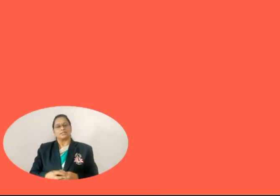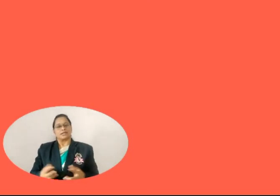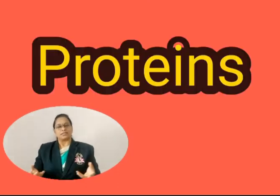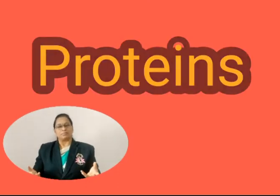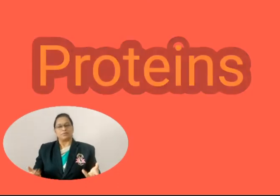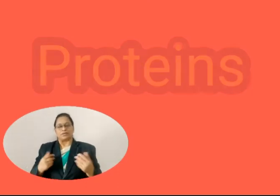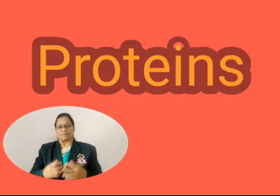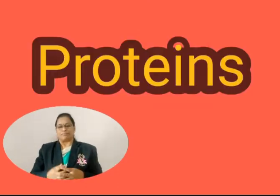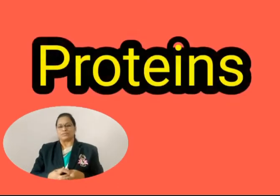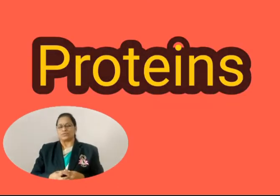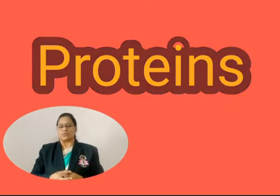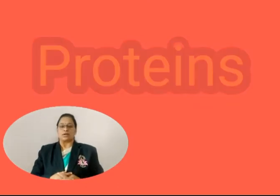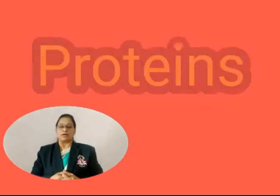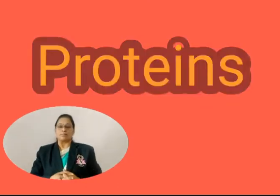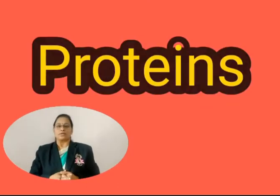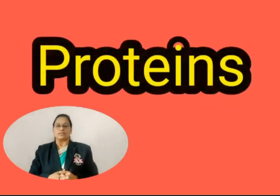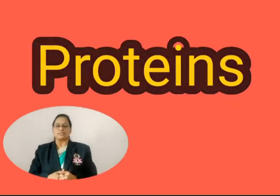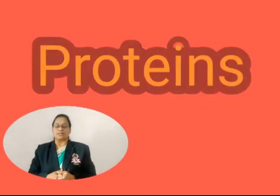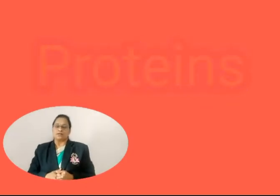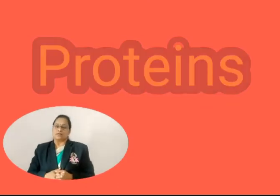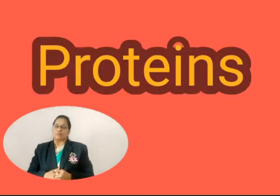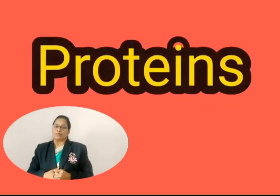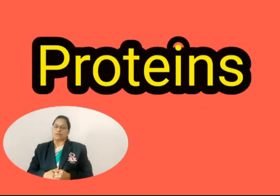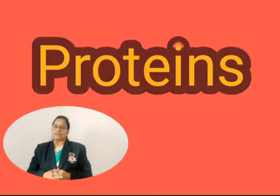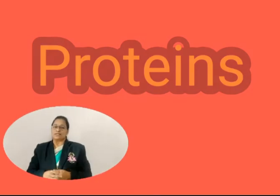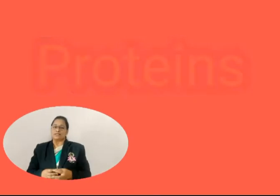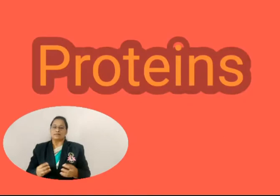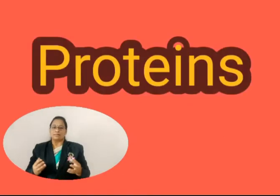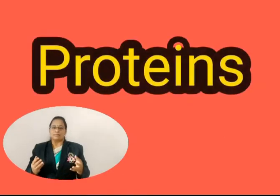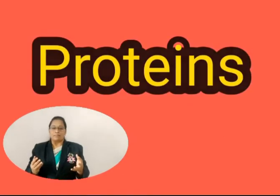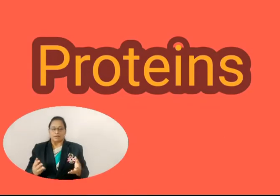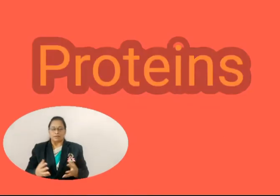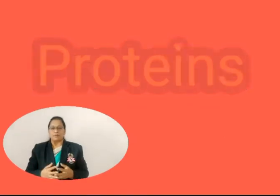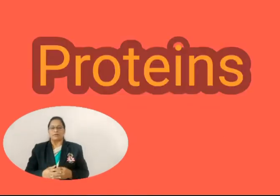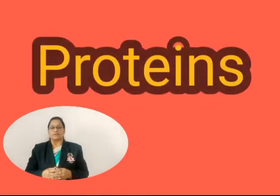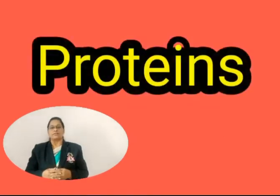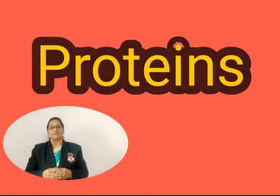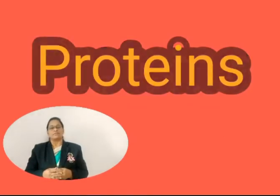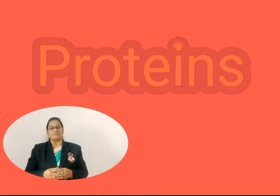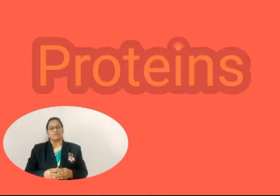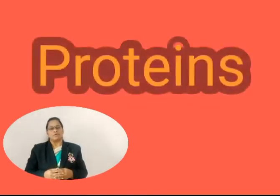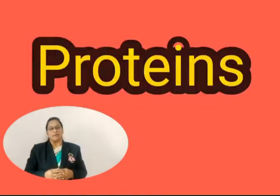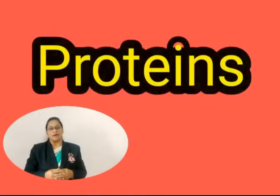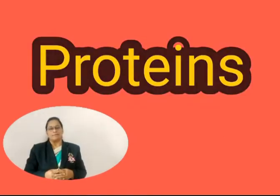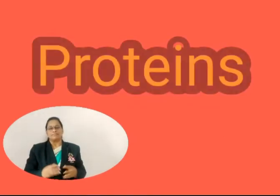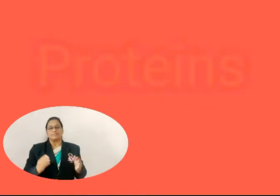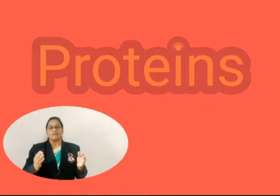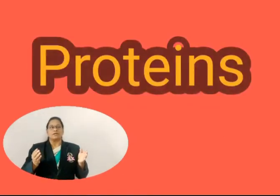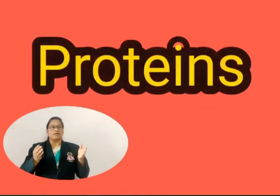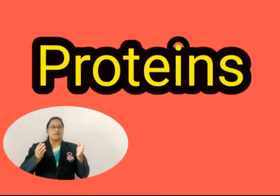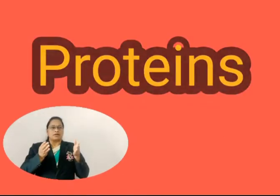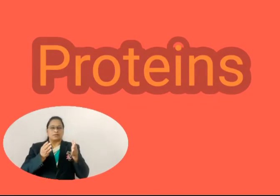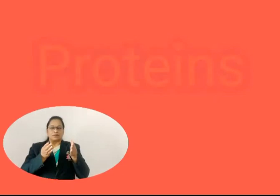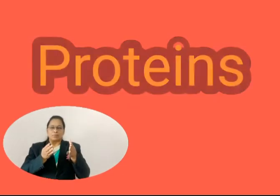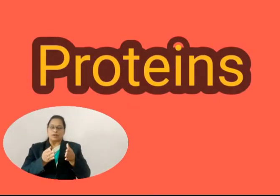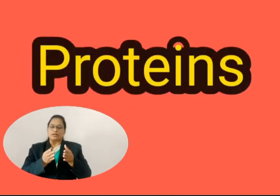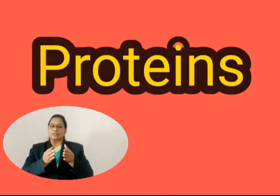is protein. So what are proteins? Proteins are the macromolecules which are formed by the bonding between